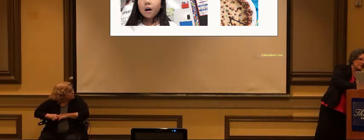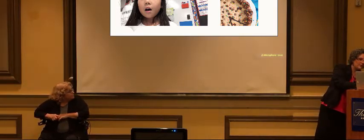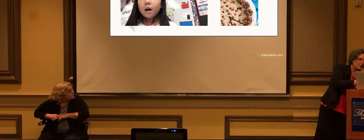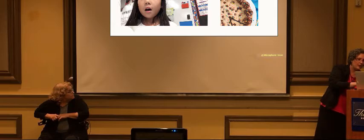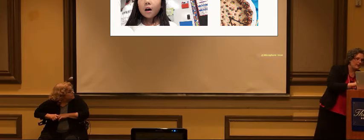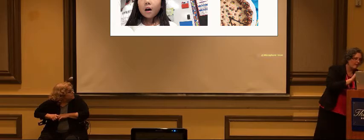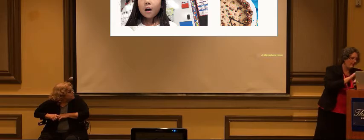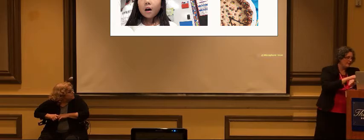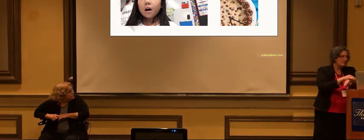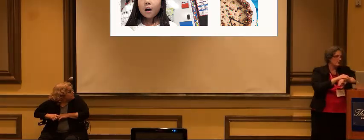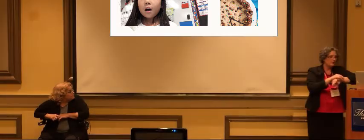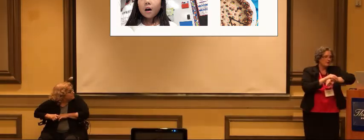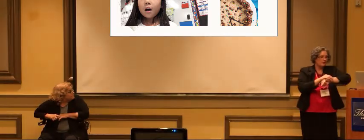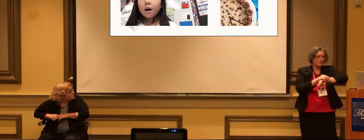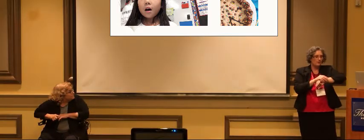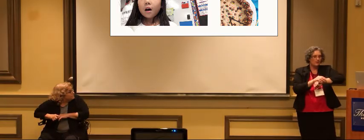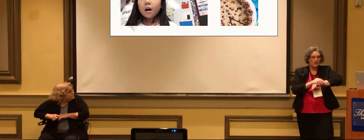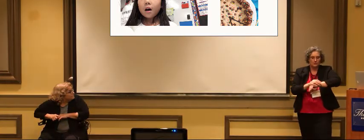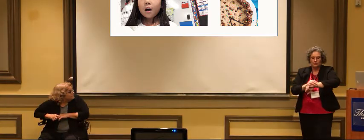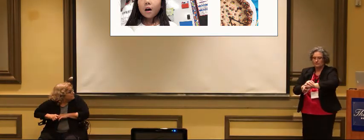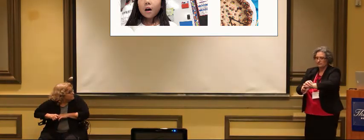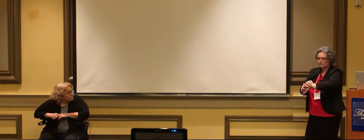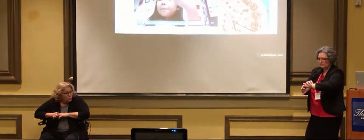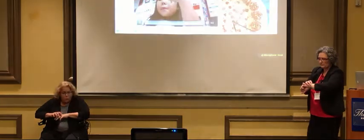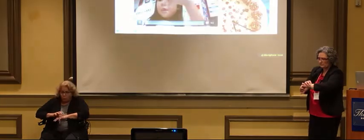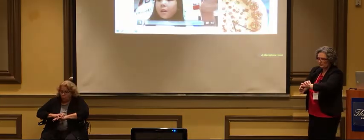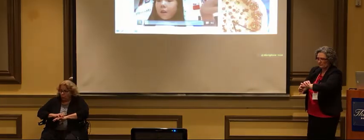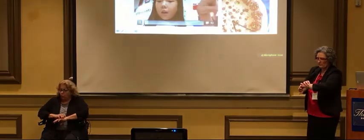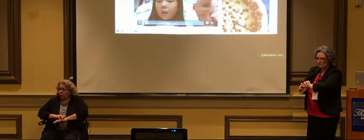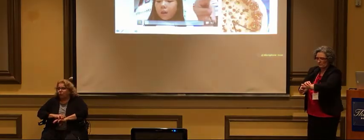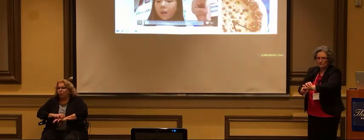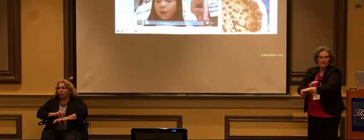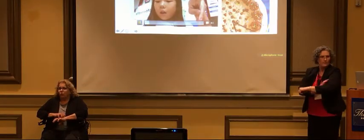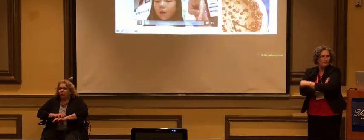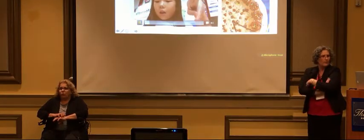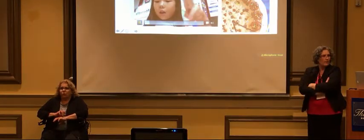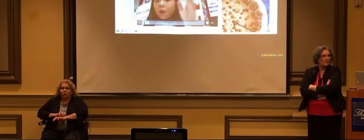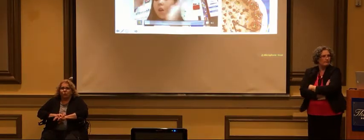Let's see this one real quick. Oh gosh.